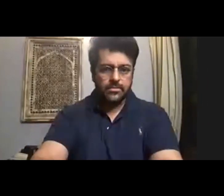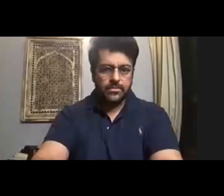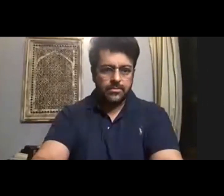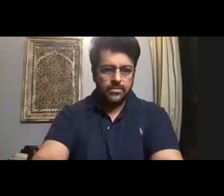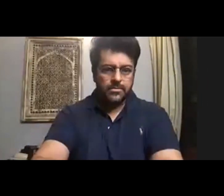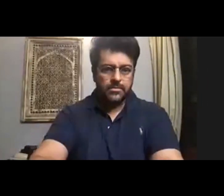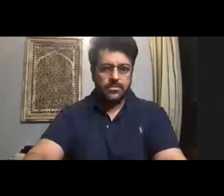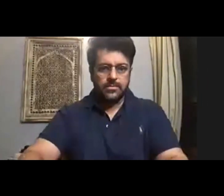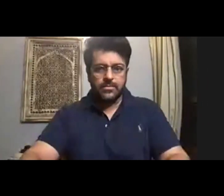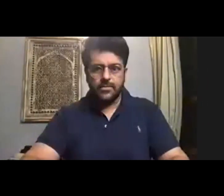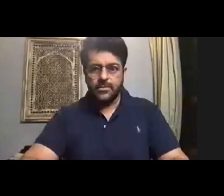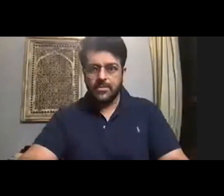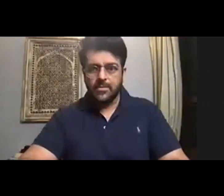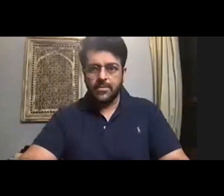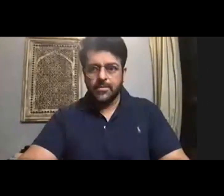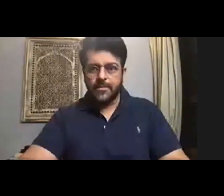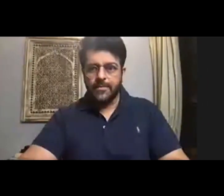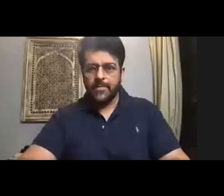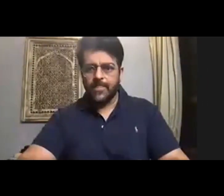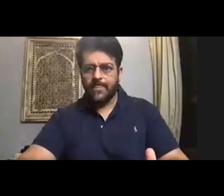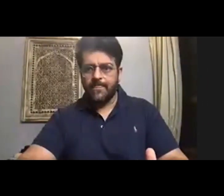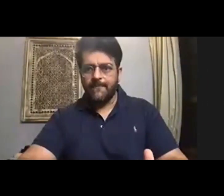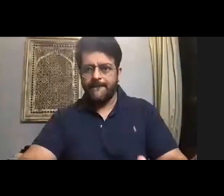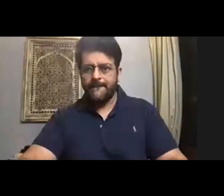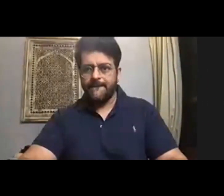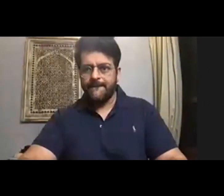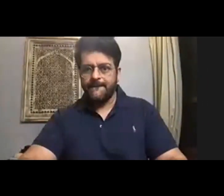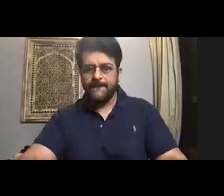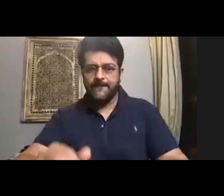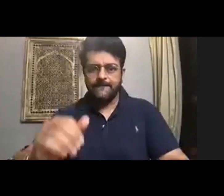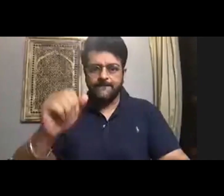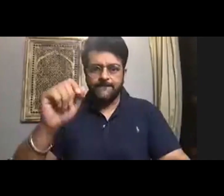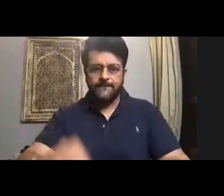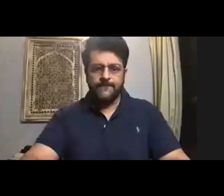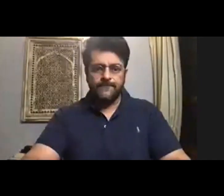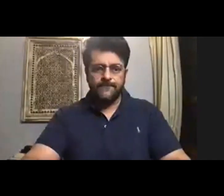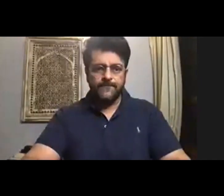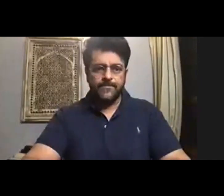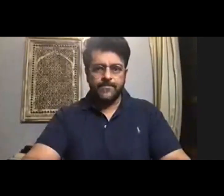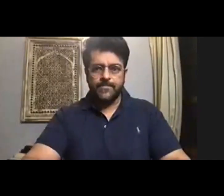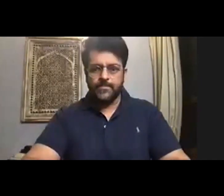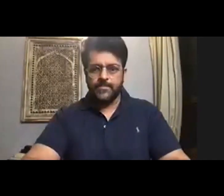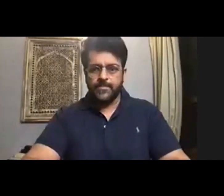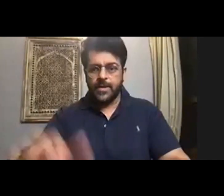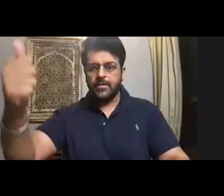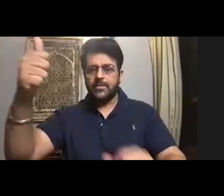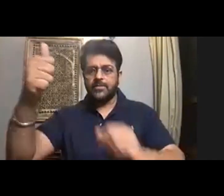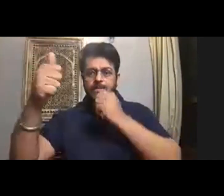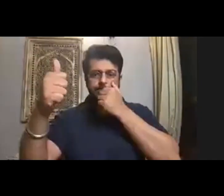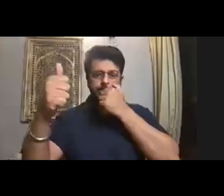Hello, Dr. Yuvraj. Hi, Manisha. Okay, 20 minutes.